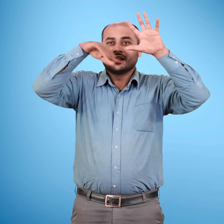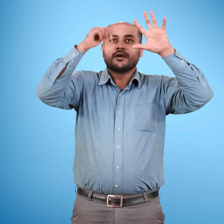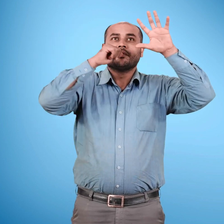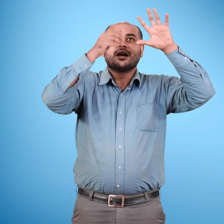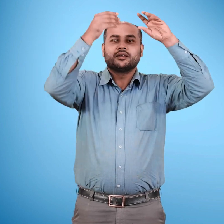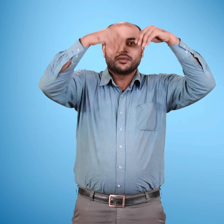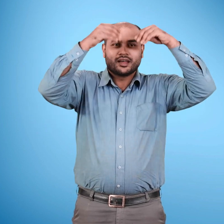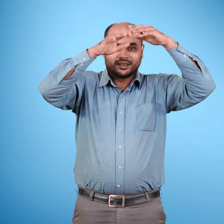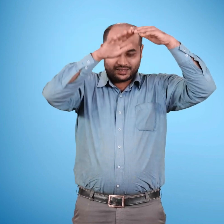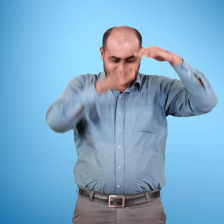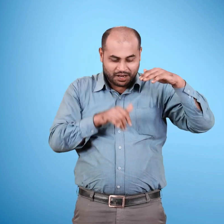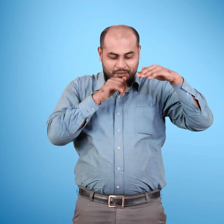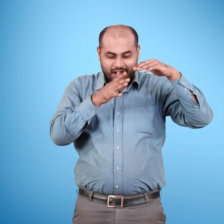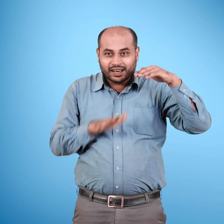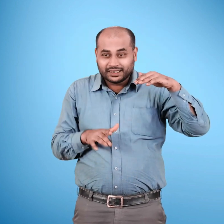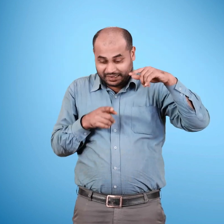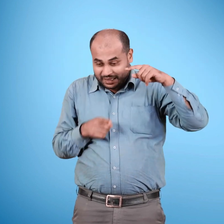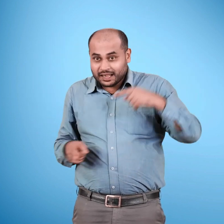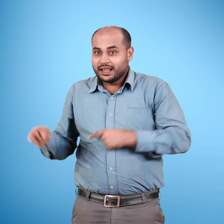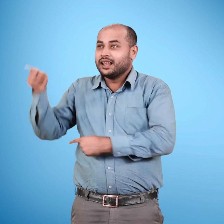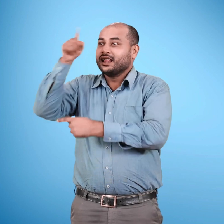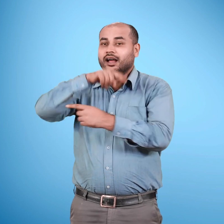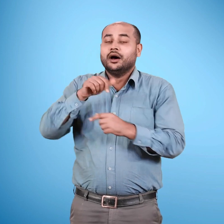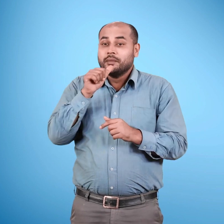is known as the water cycle.